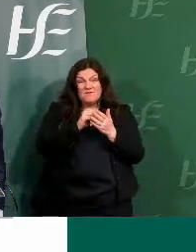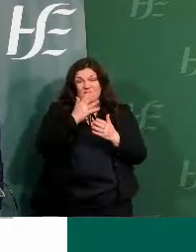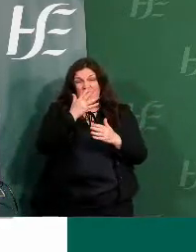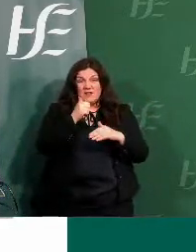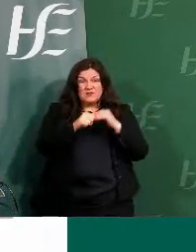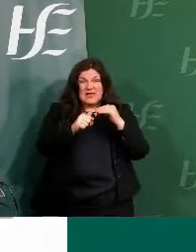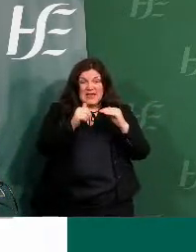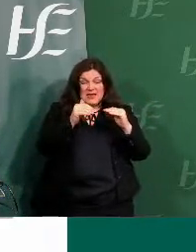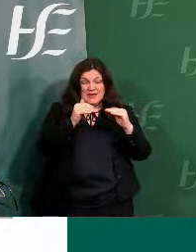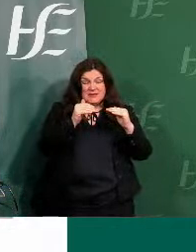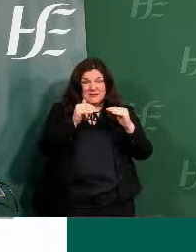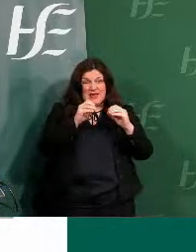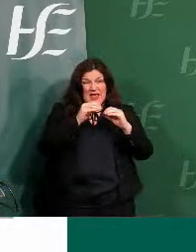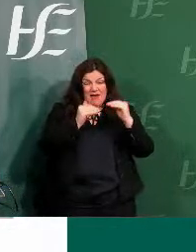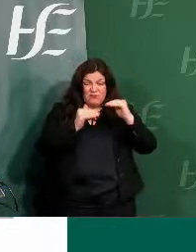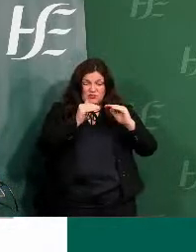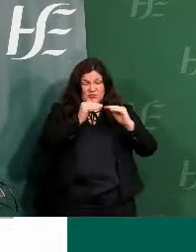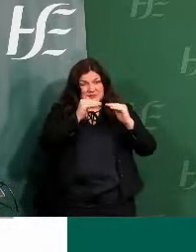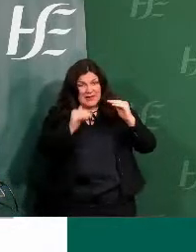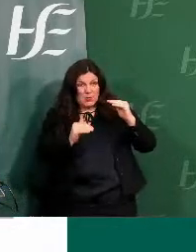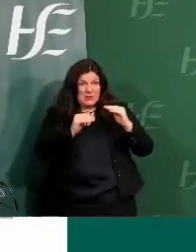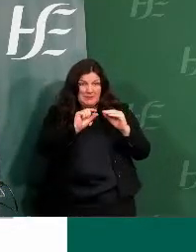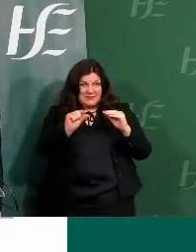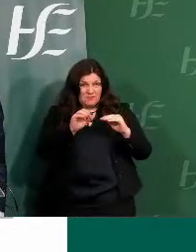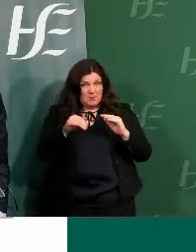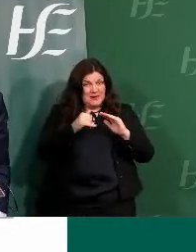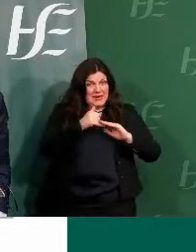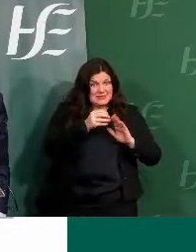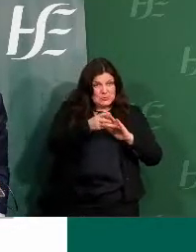down a bit from last week. The total numbers in hospitals,